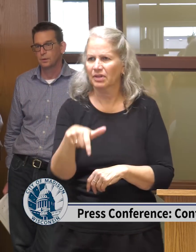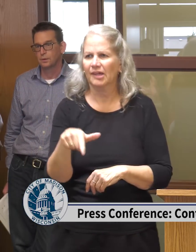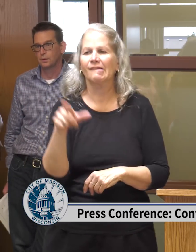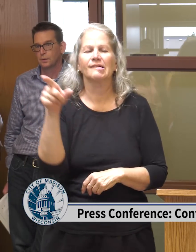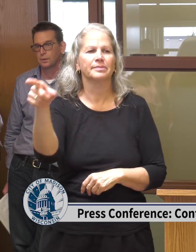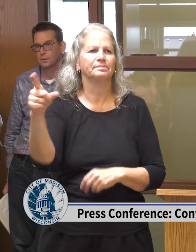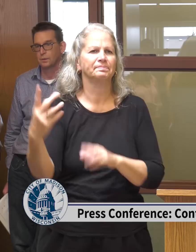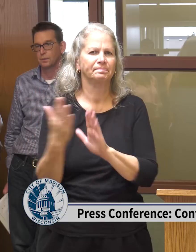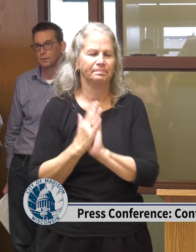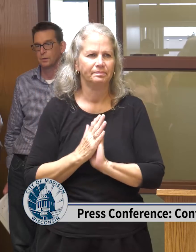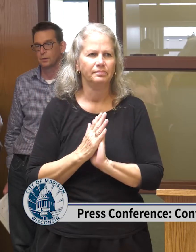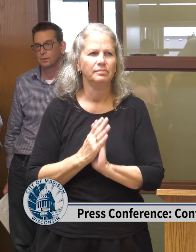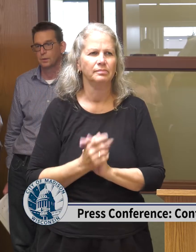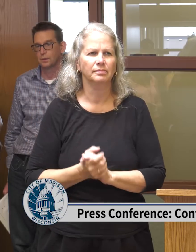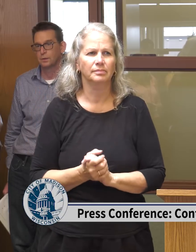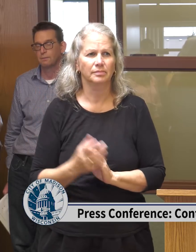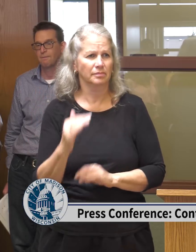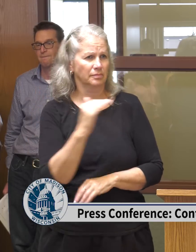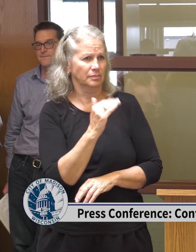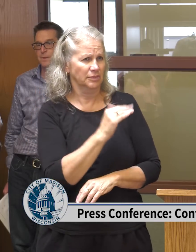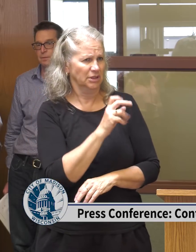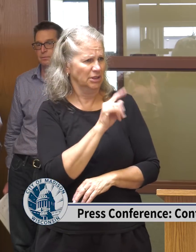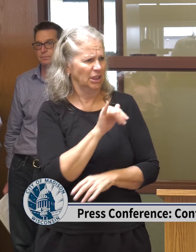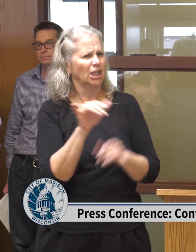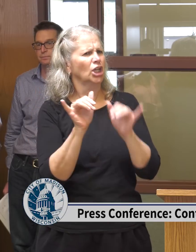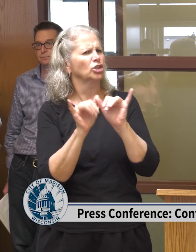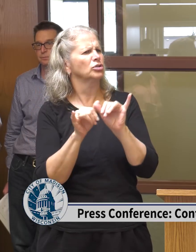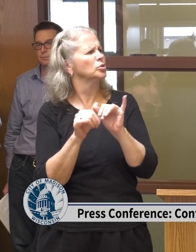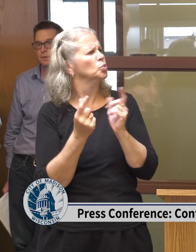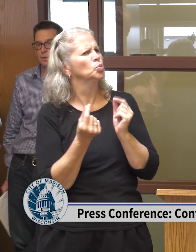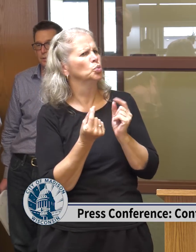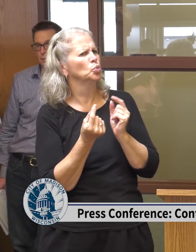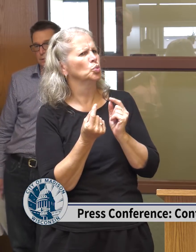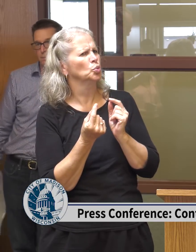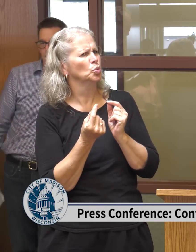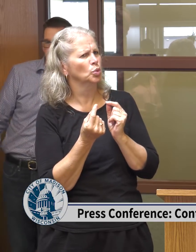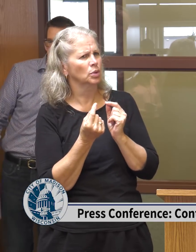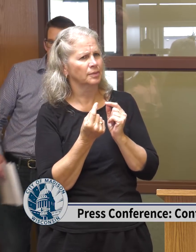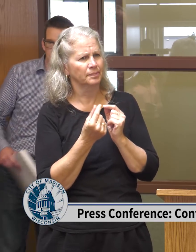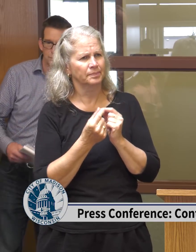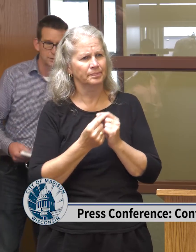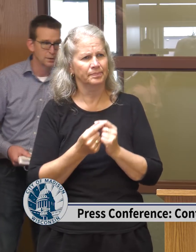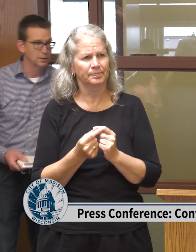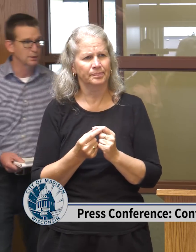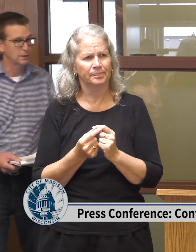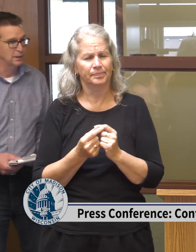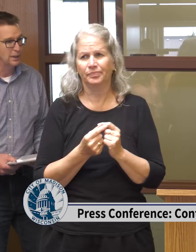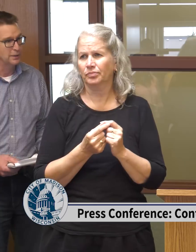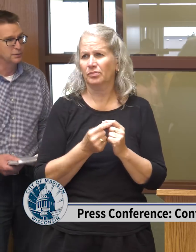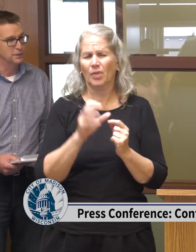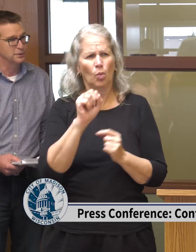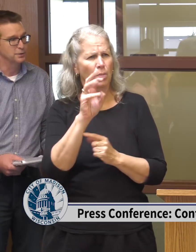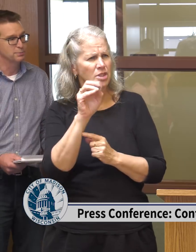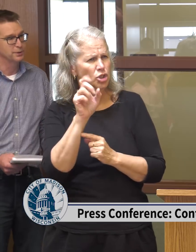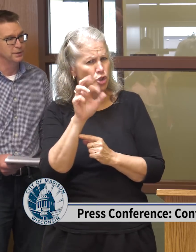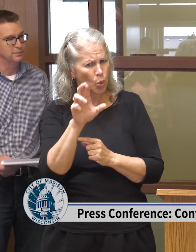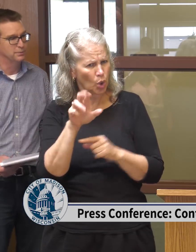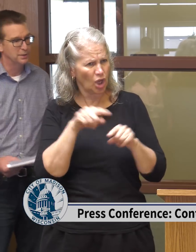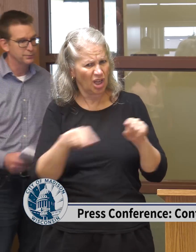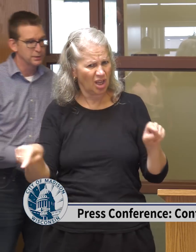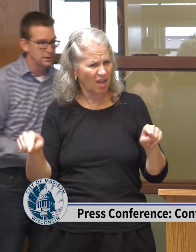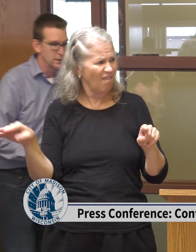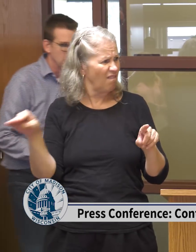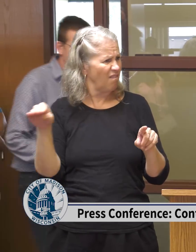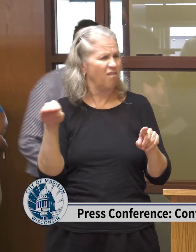storm drains are pretty full right now with water. Are they still pumping throughout the city? Can you kind of walk through that plan that they have going on? I could explain. Yeah.